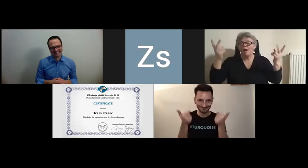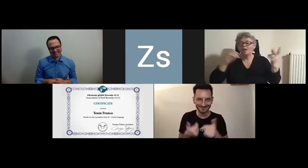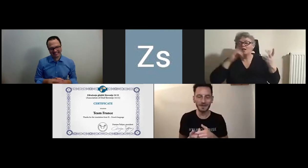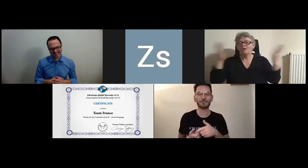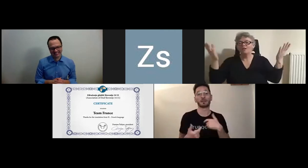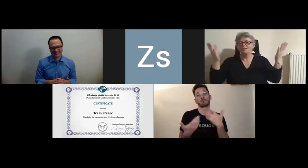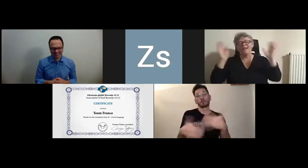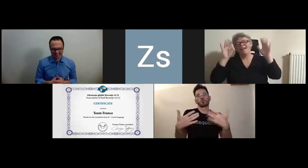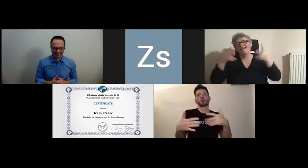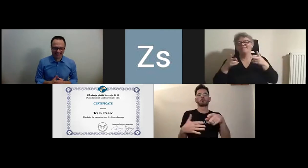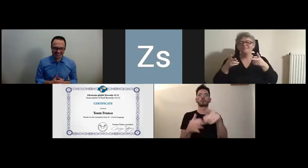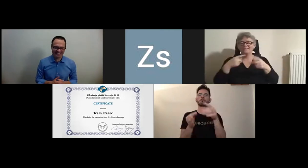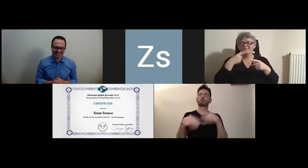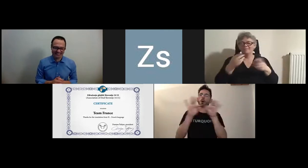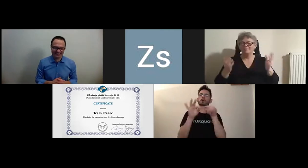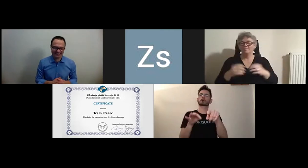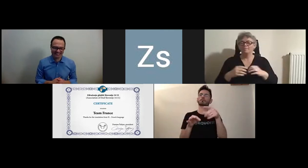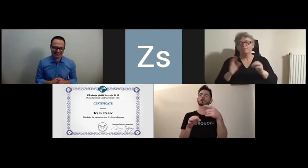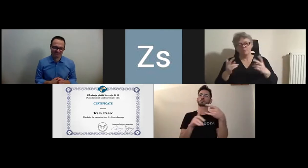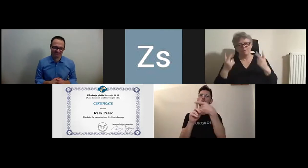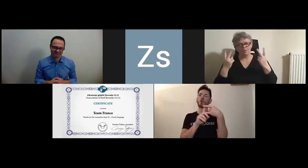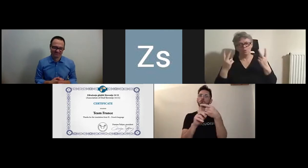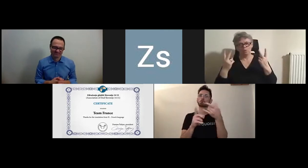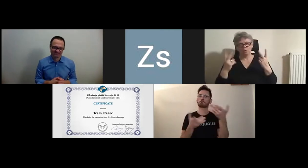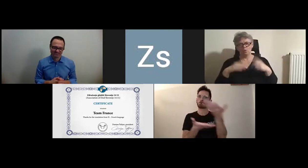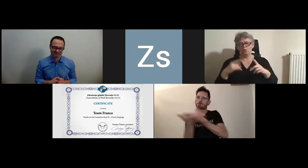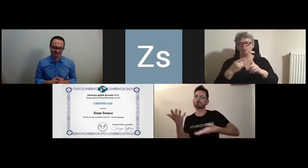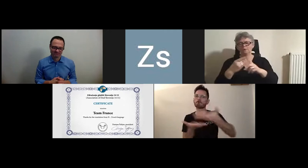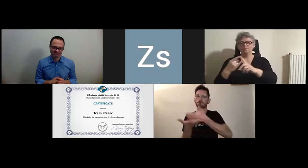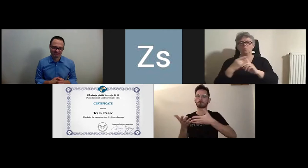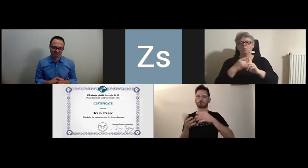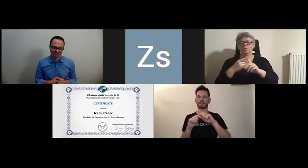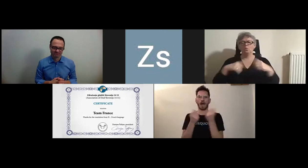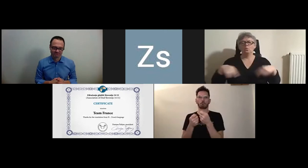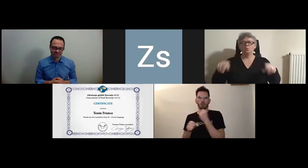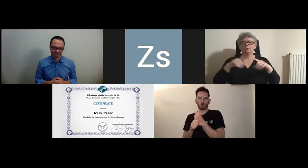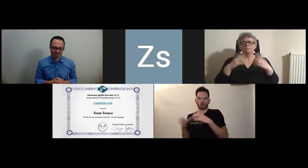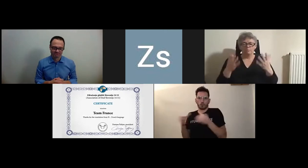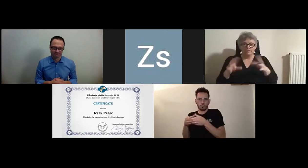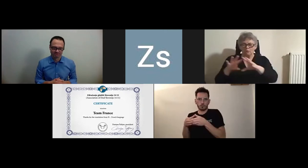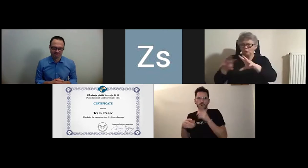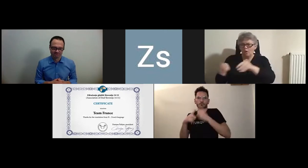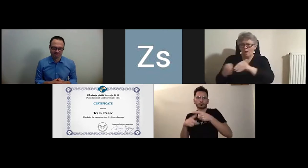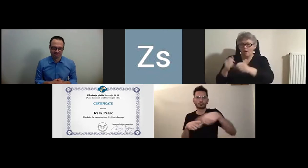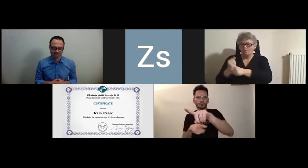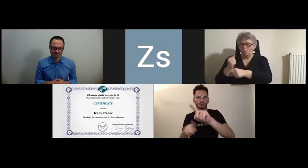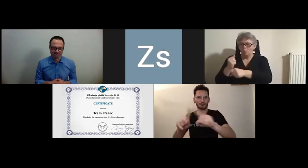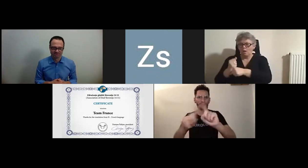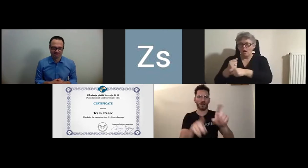And Dami, unfortunately, we couldn't meet in person this year. But I'm so grateful for this